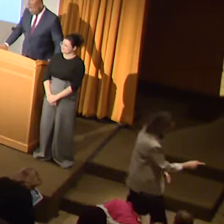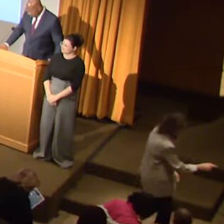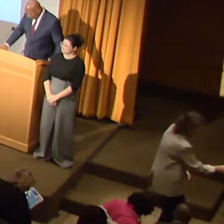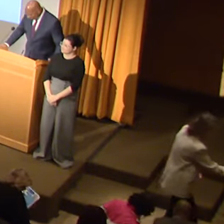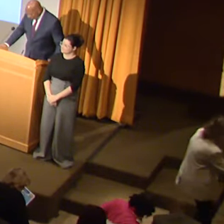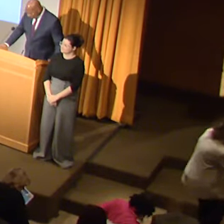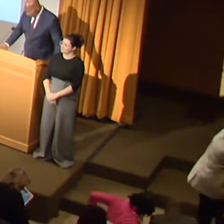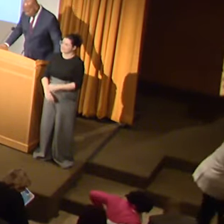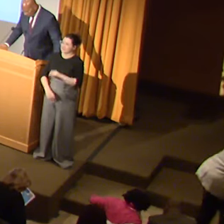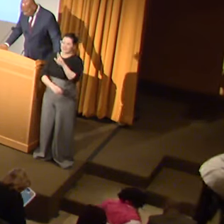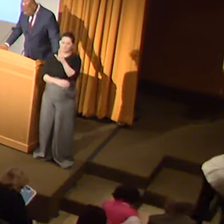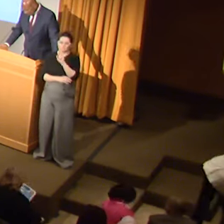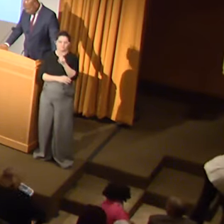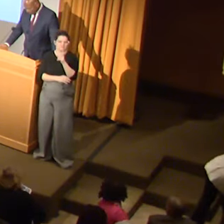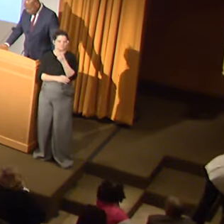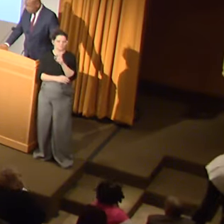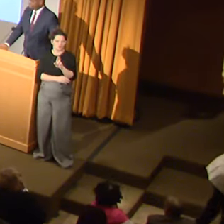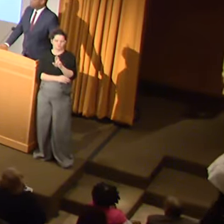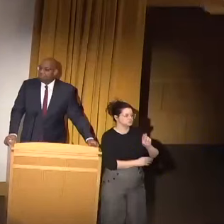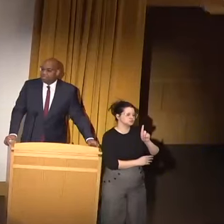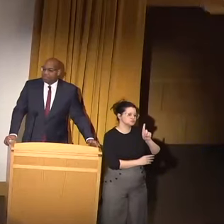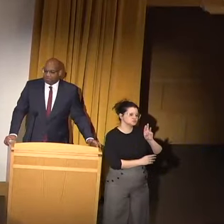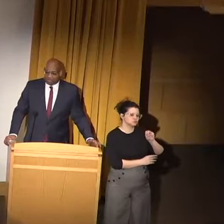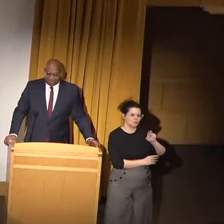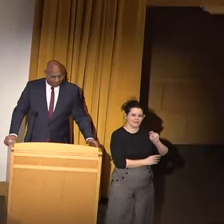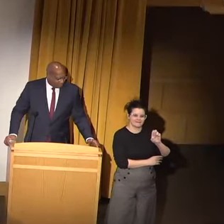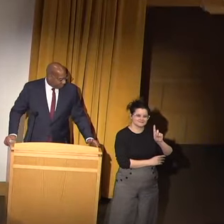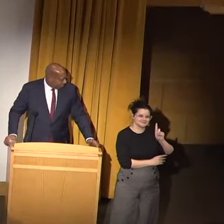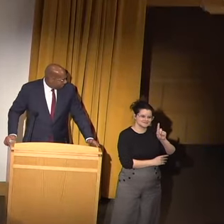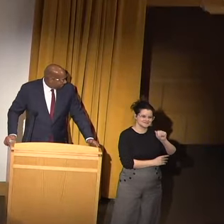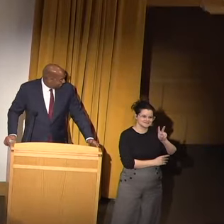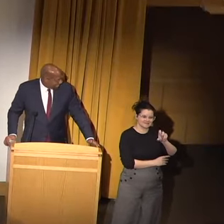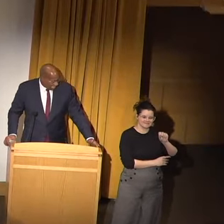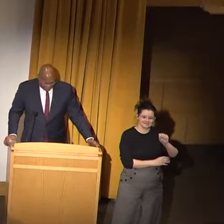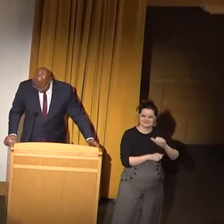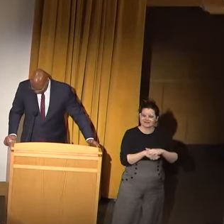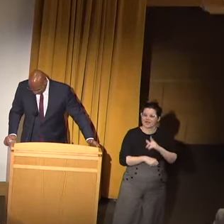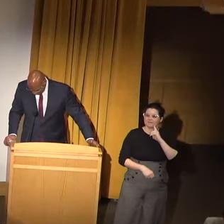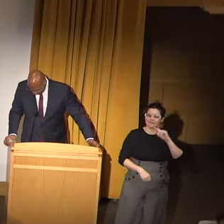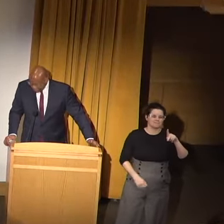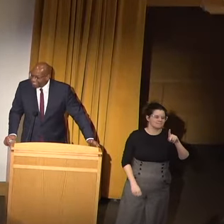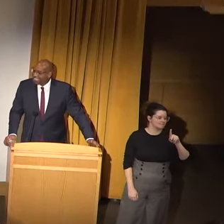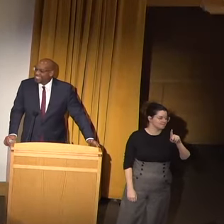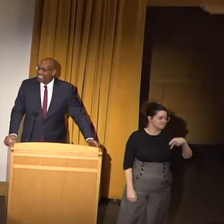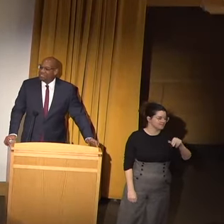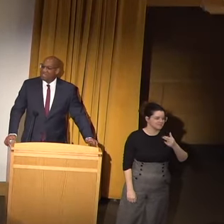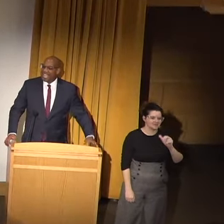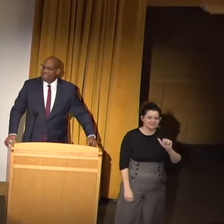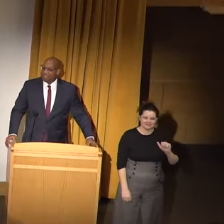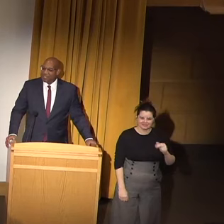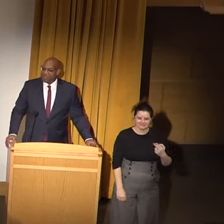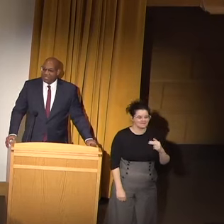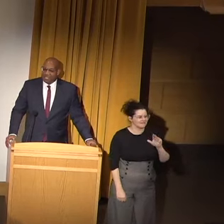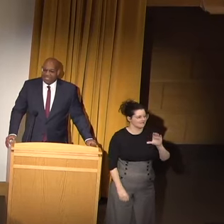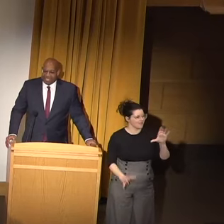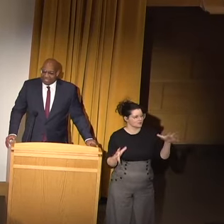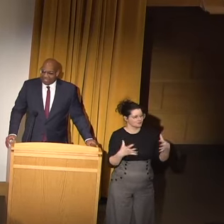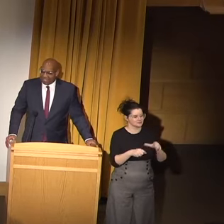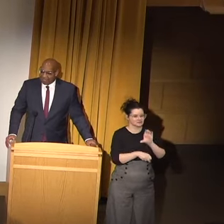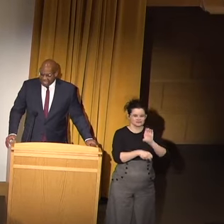I am Reverend Dr. Dwayne Davis. I'm lead minister of Plymouth Congregational Church in Minneapolis.